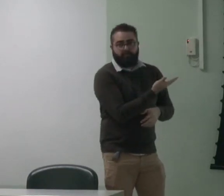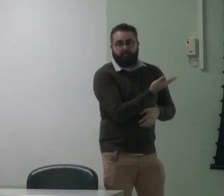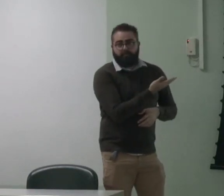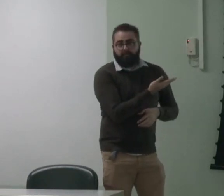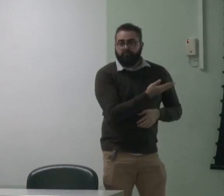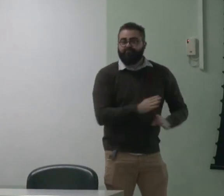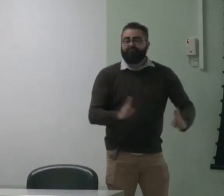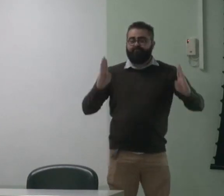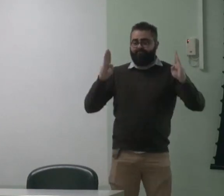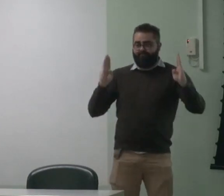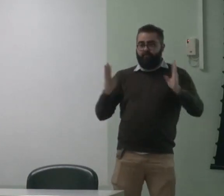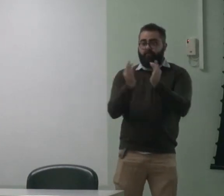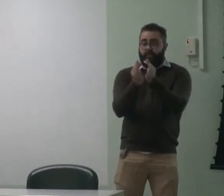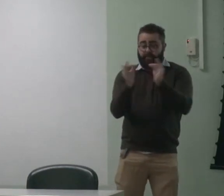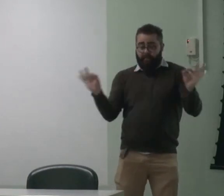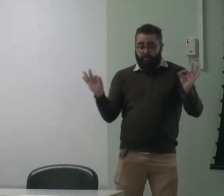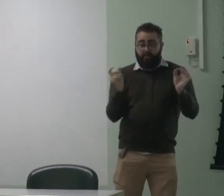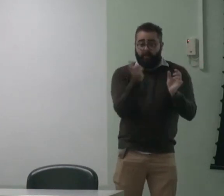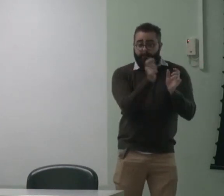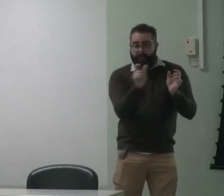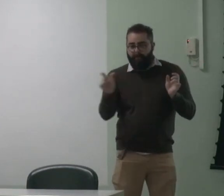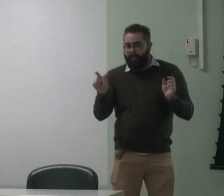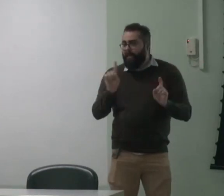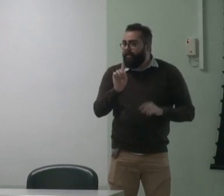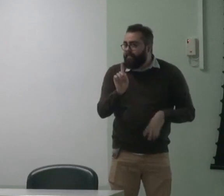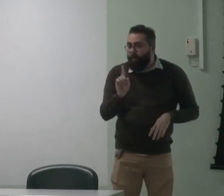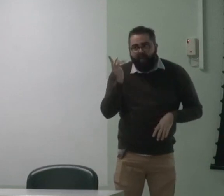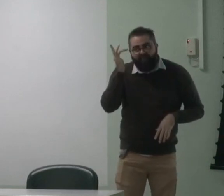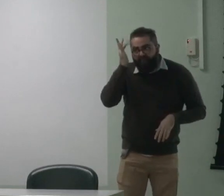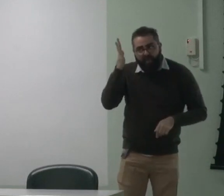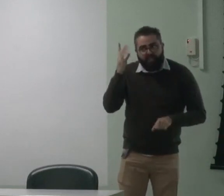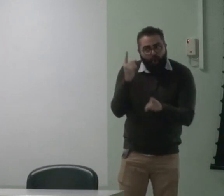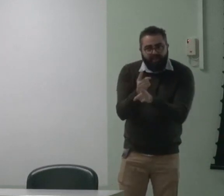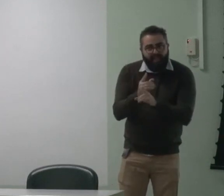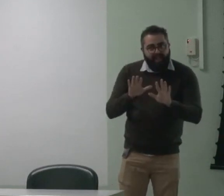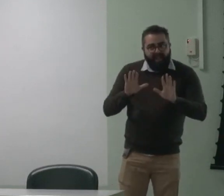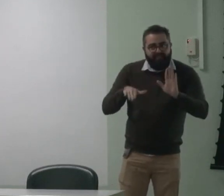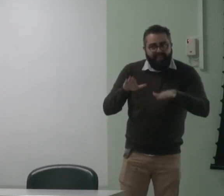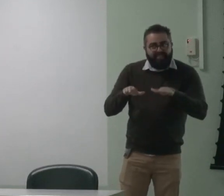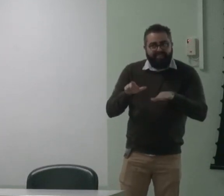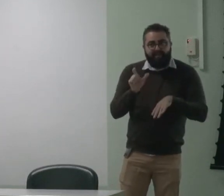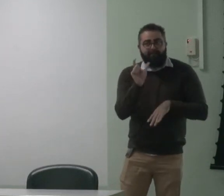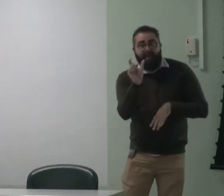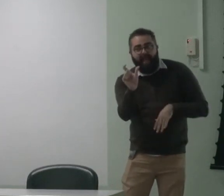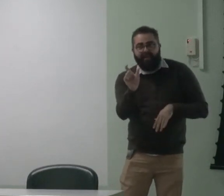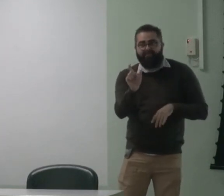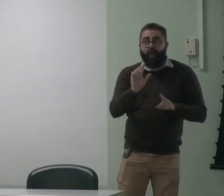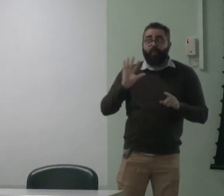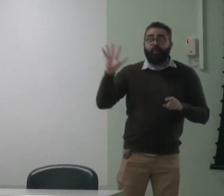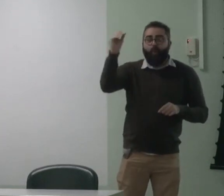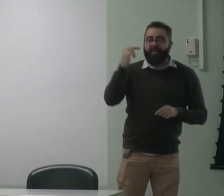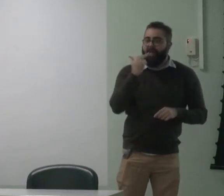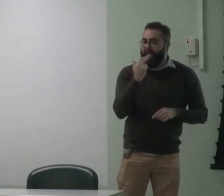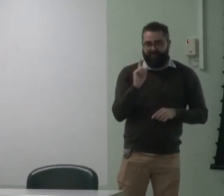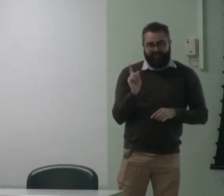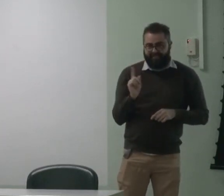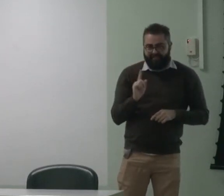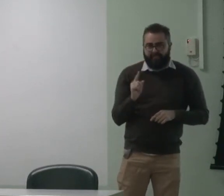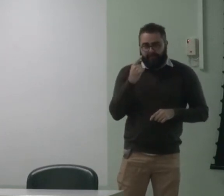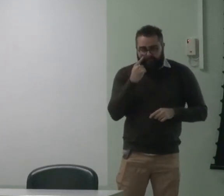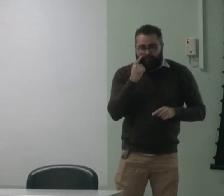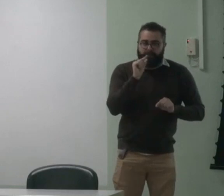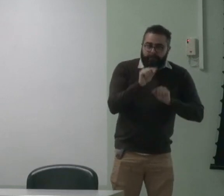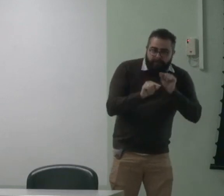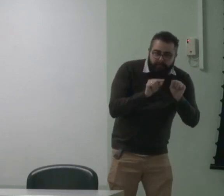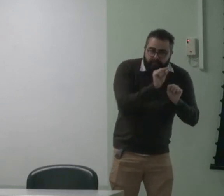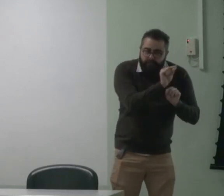annotation unit, even though sometimes it's not easy to define what is a word in some languages. And there are binary directed